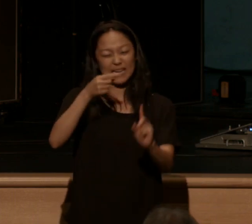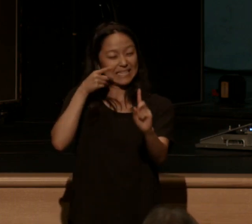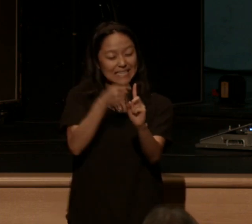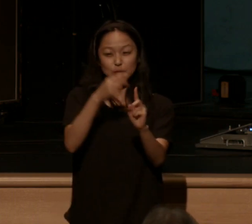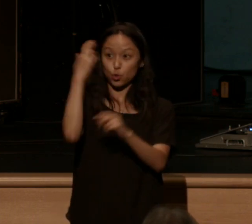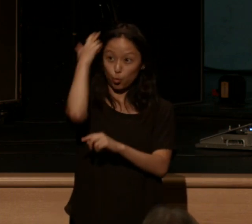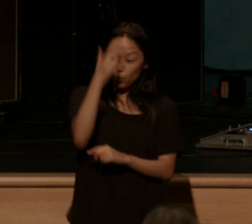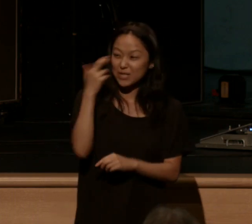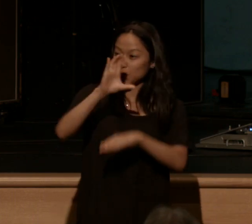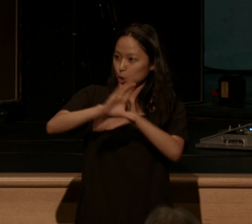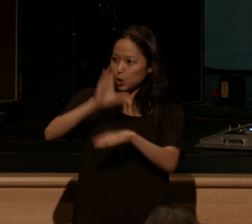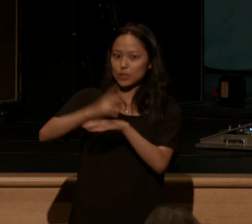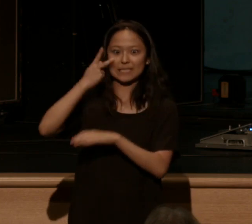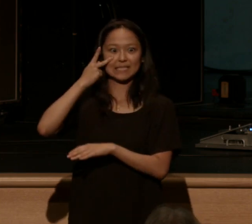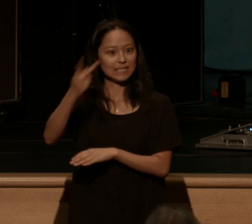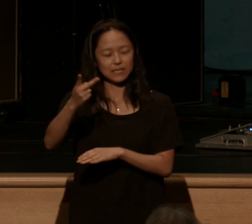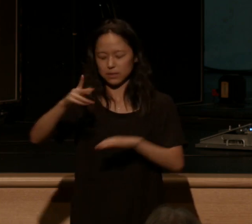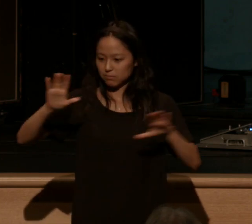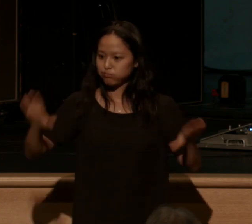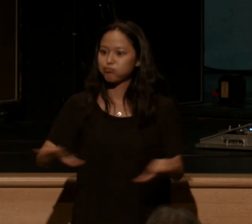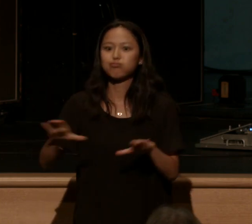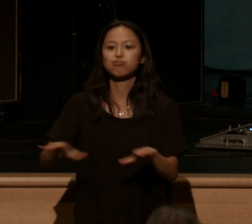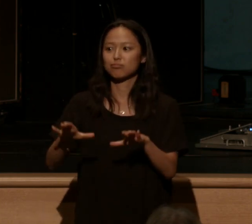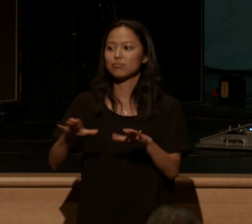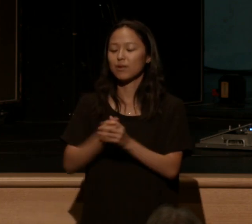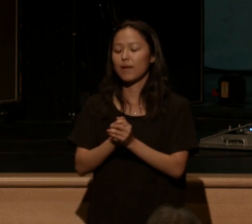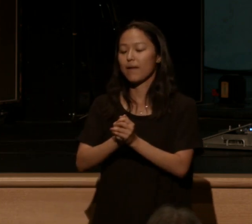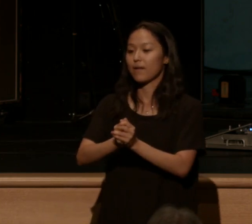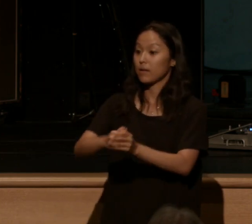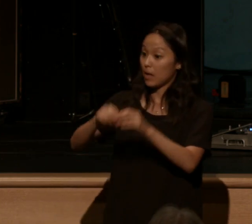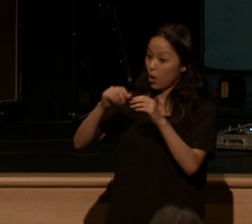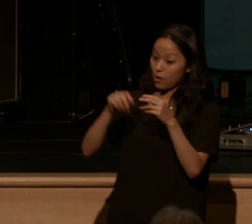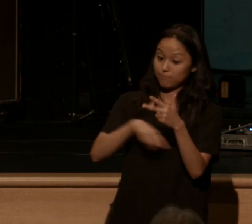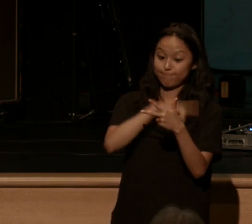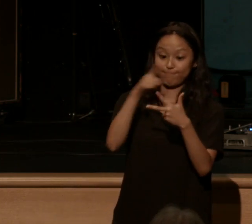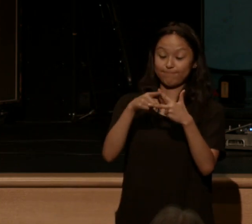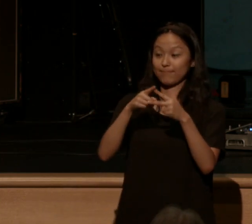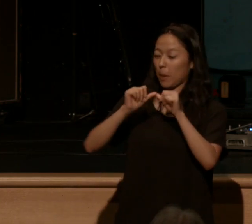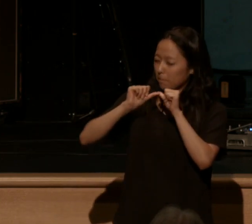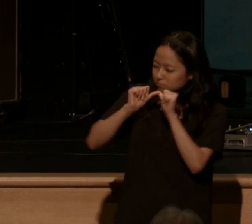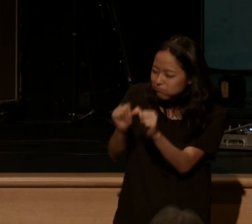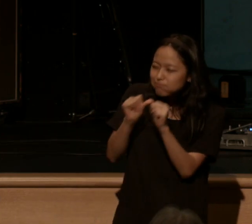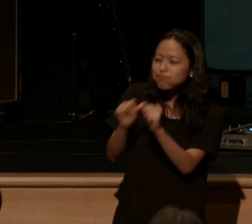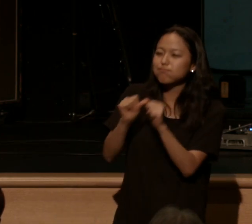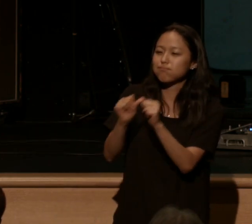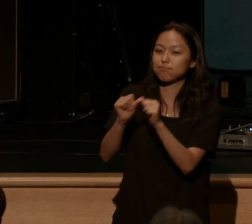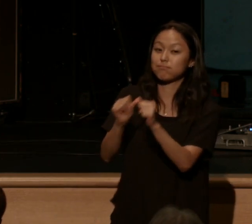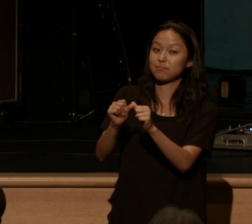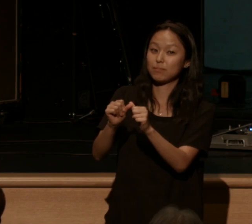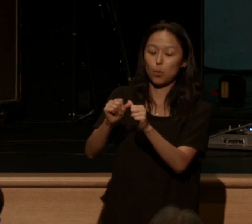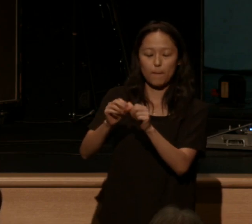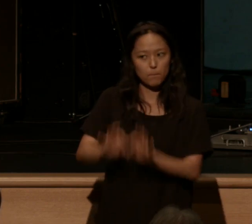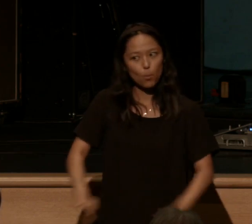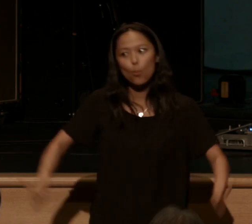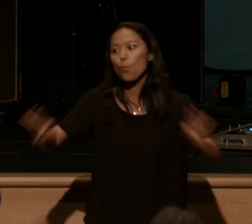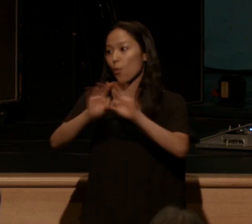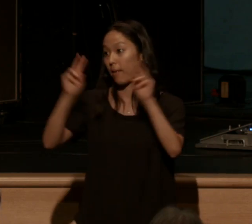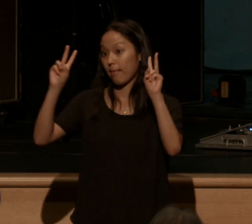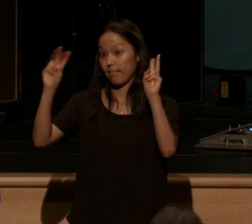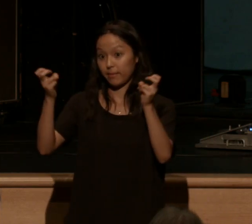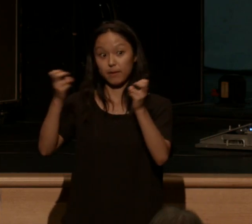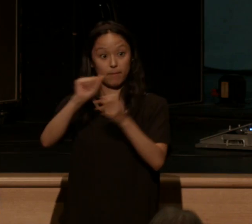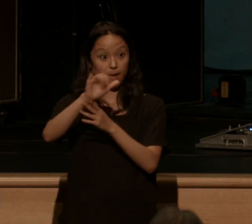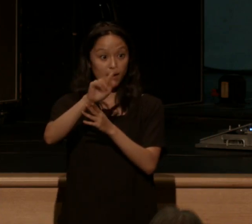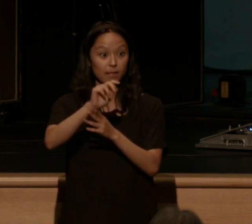the church sees what it sees. Then there's perseverance. Perseverance is a major theme through the book of Acts,